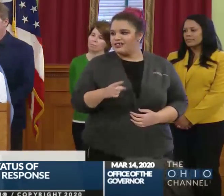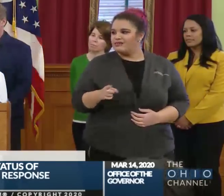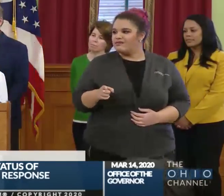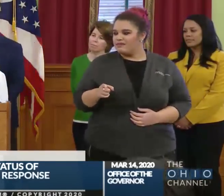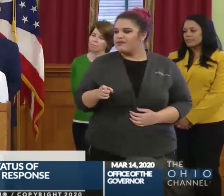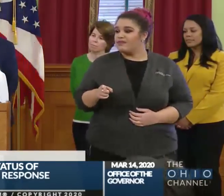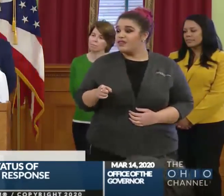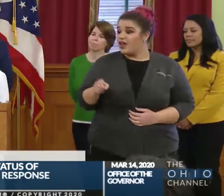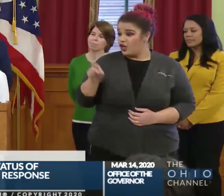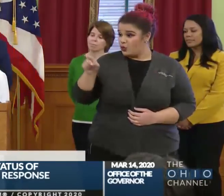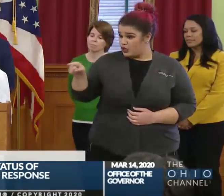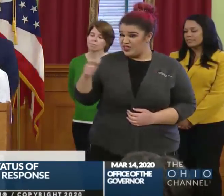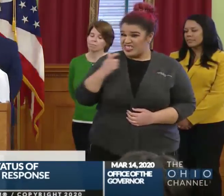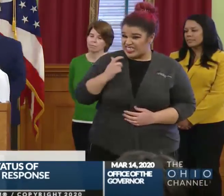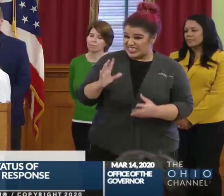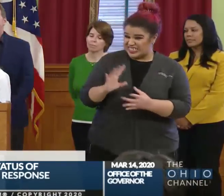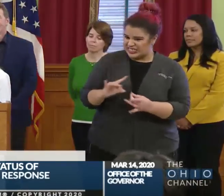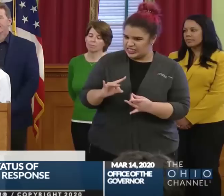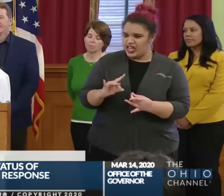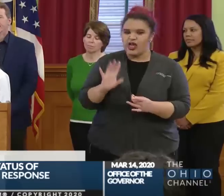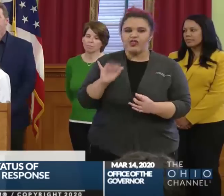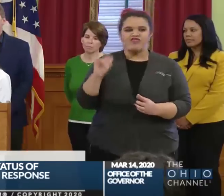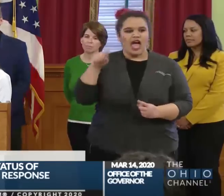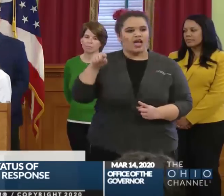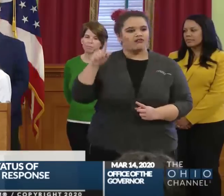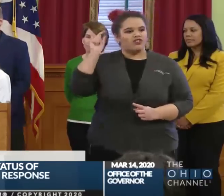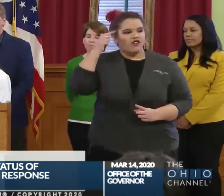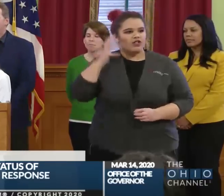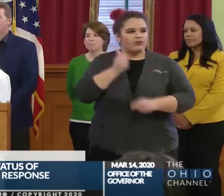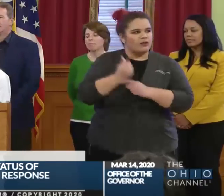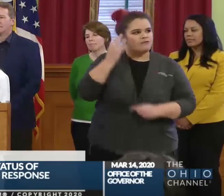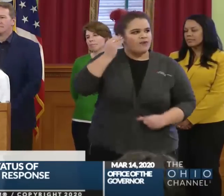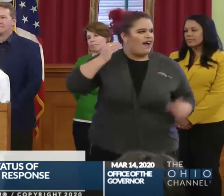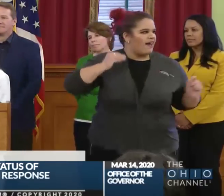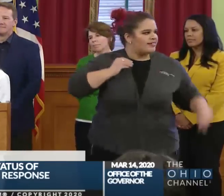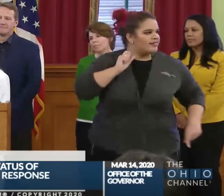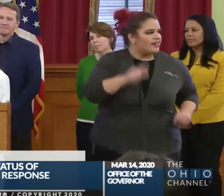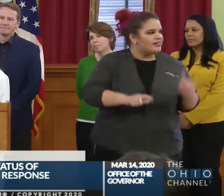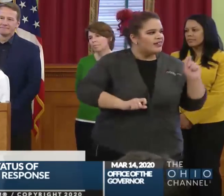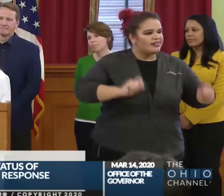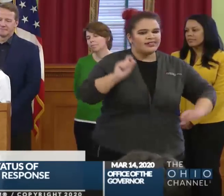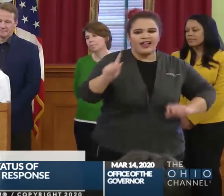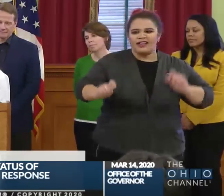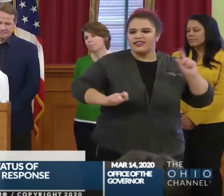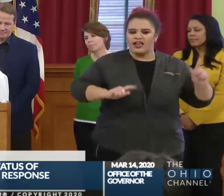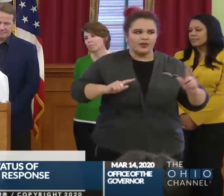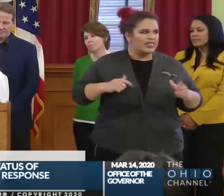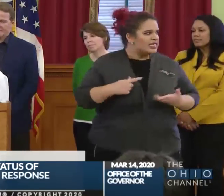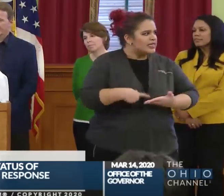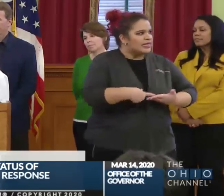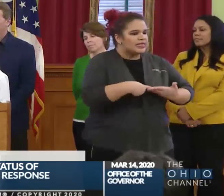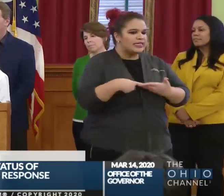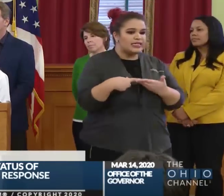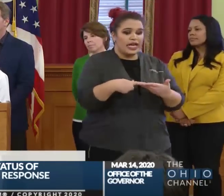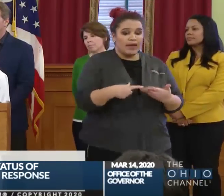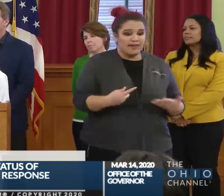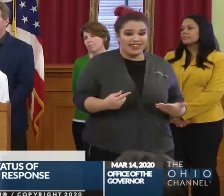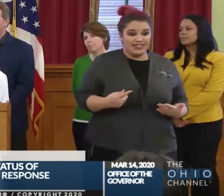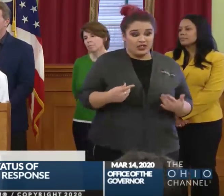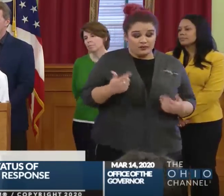the governor is asking. And that playbook, we were on the phone. I spent a bit of time, again, today again